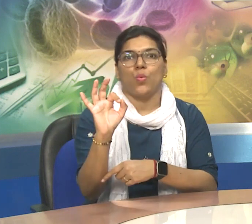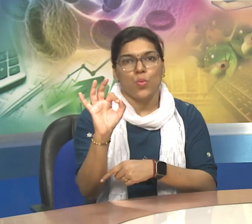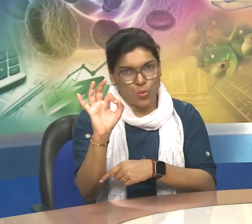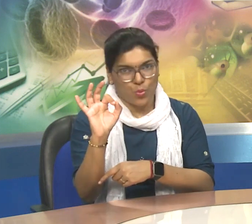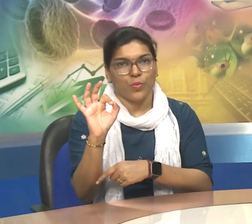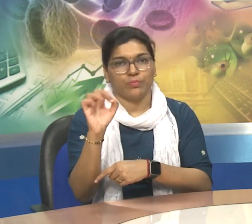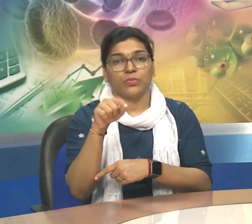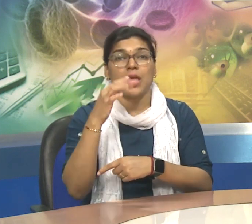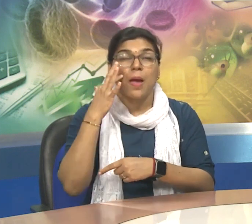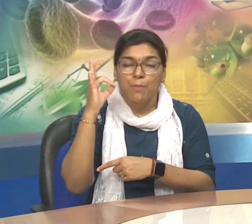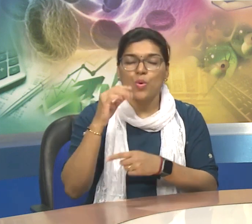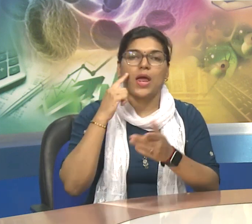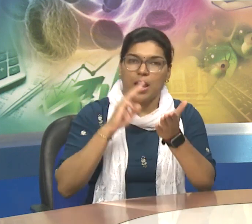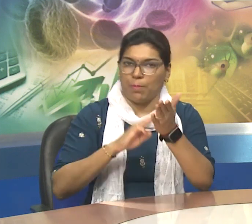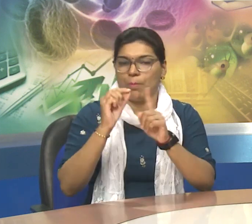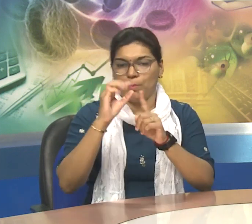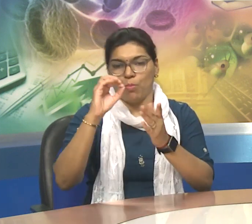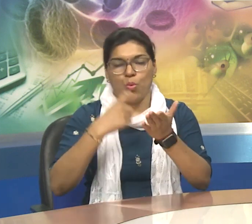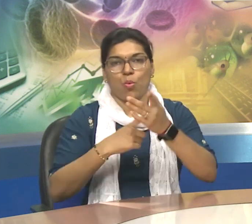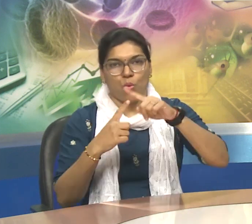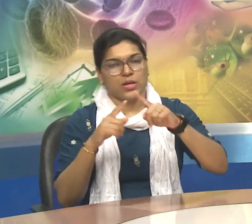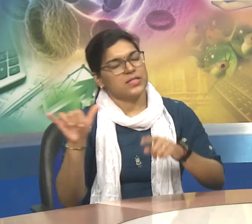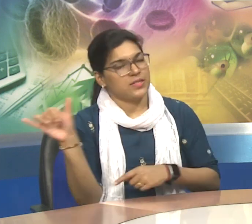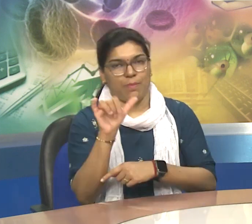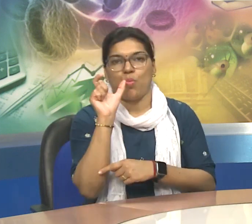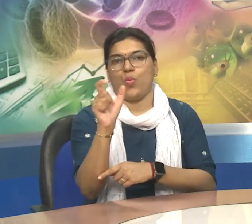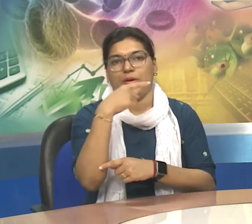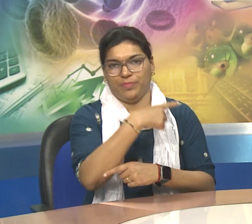essential means important.